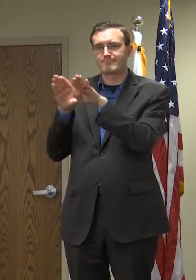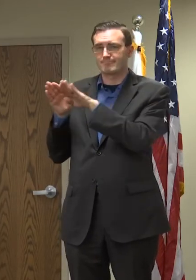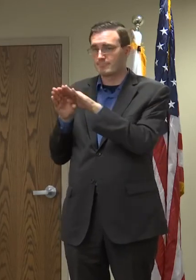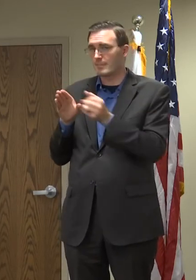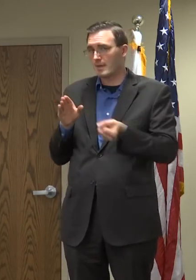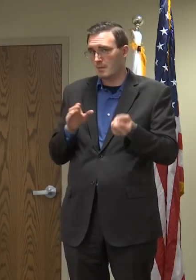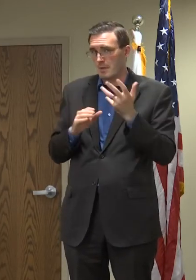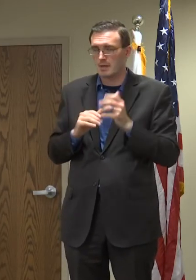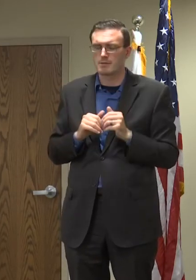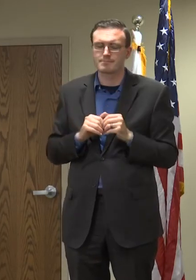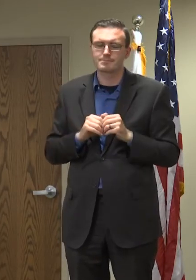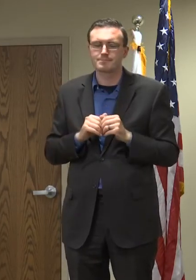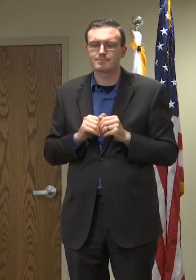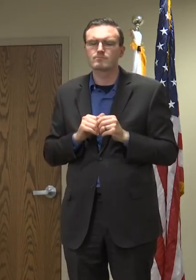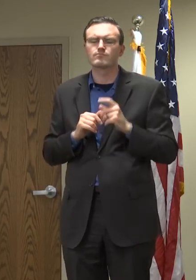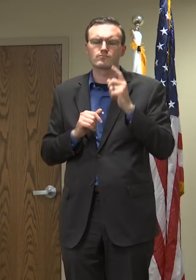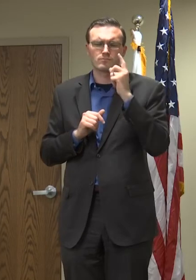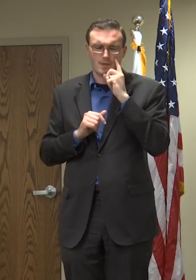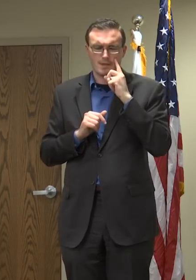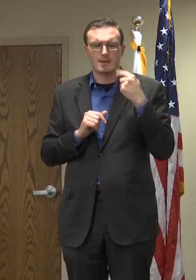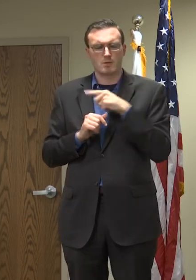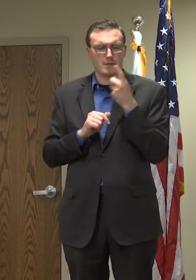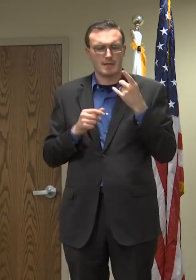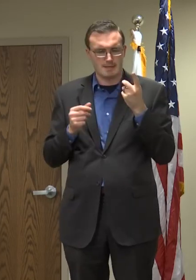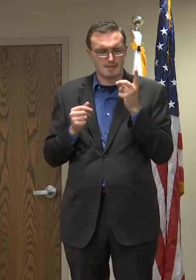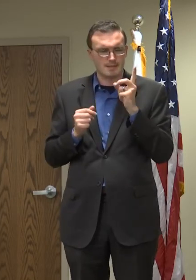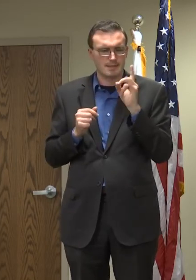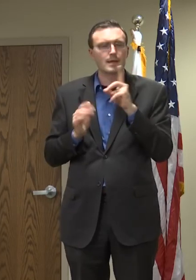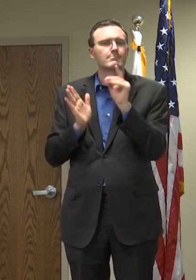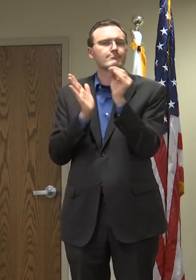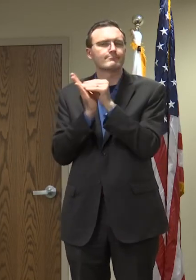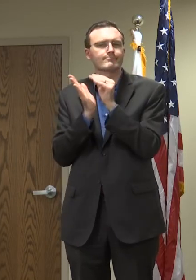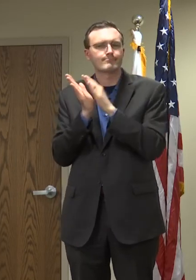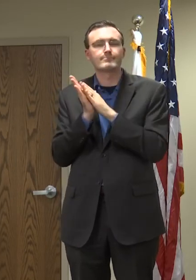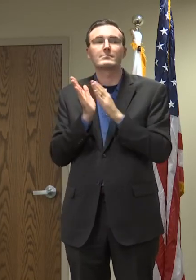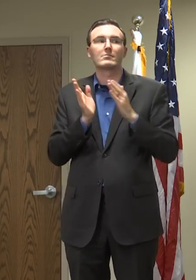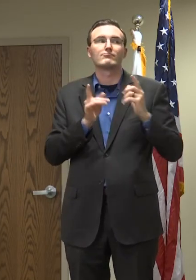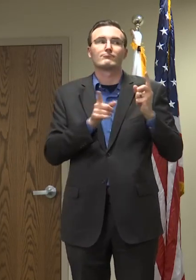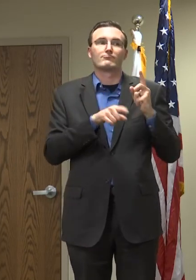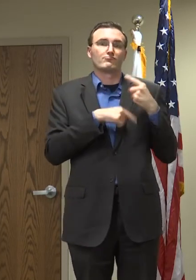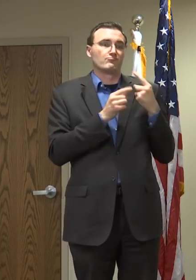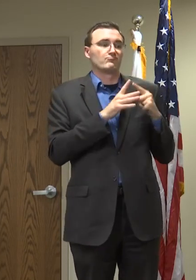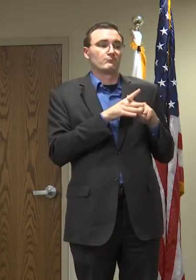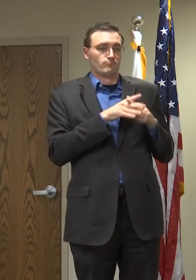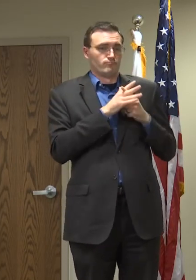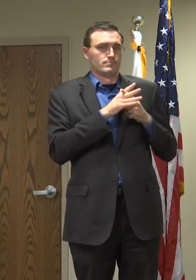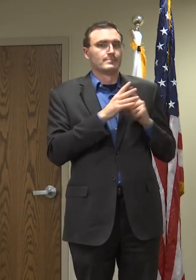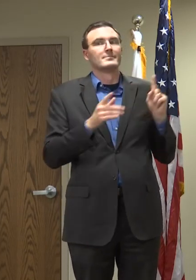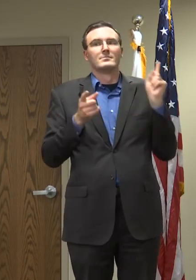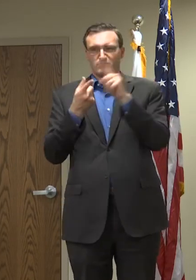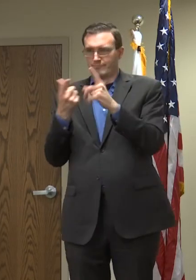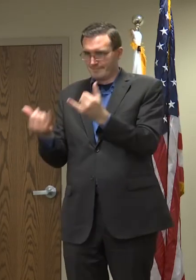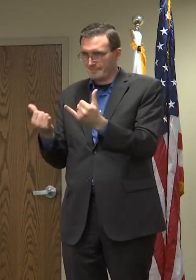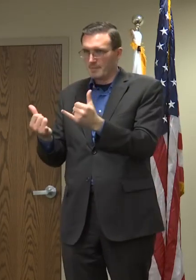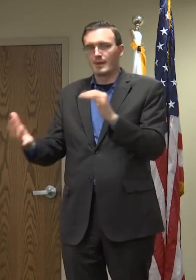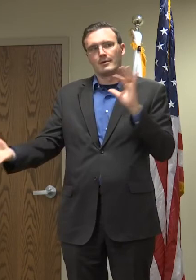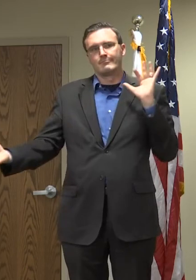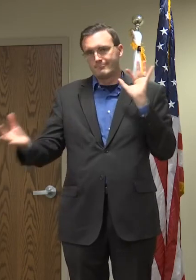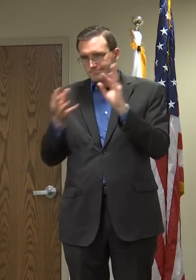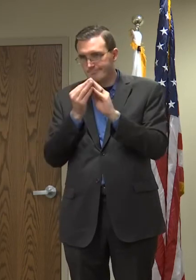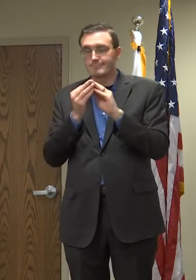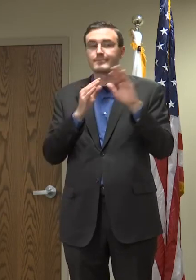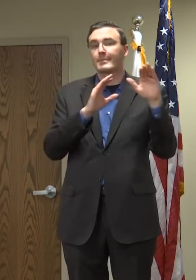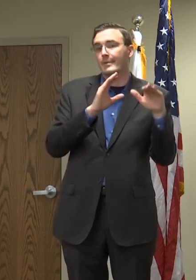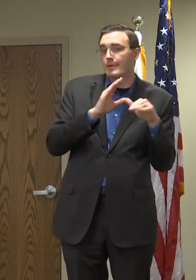in since the start of the number of complaints that come in through our COVID-19 hotline and our